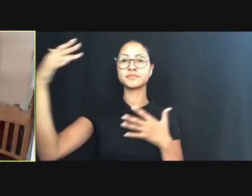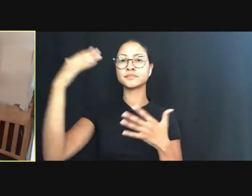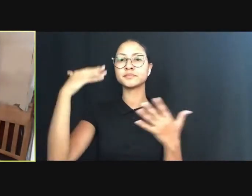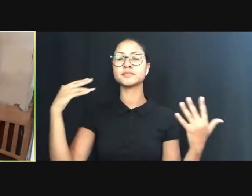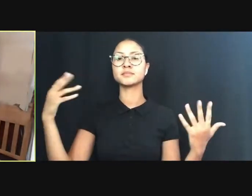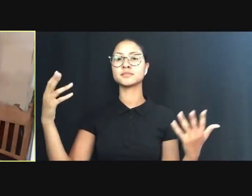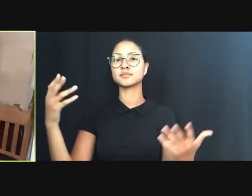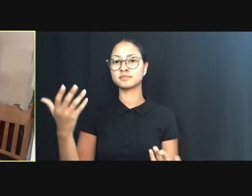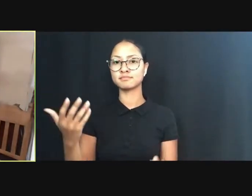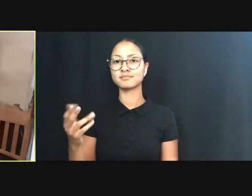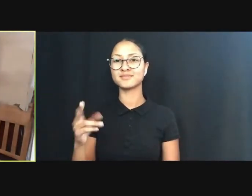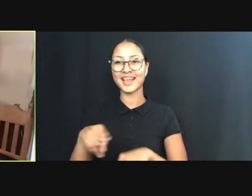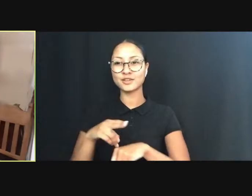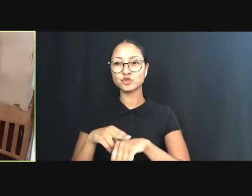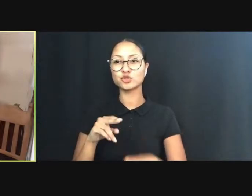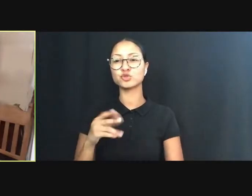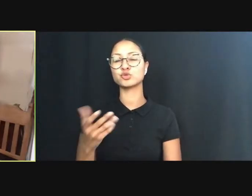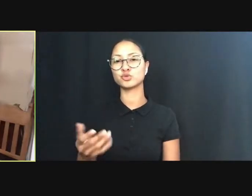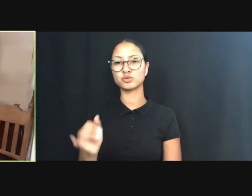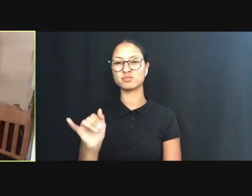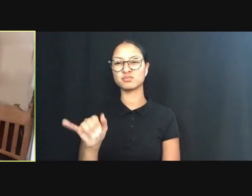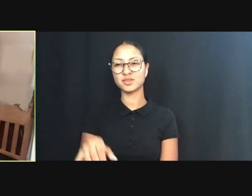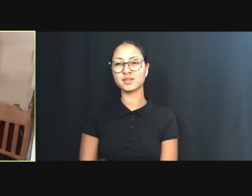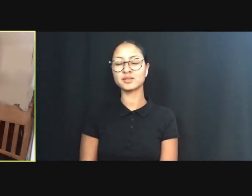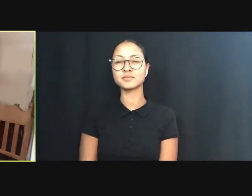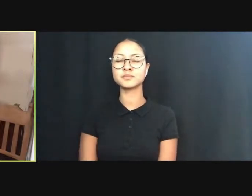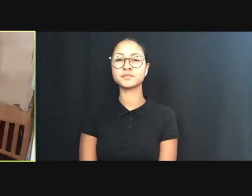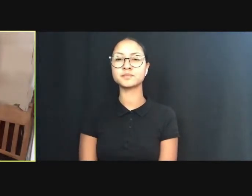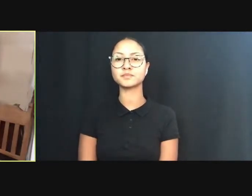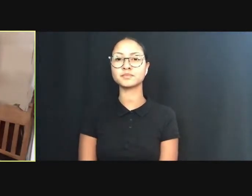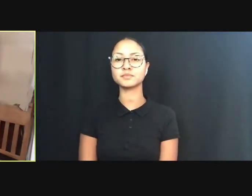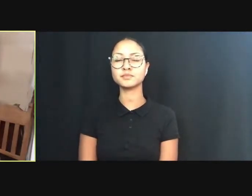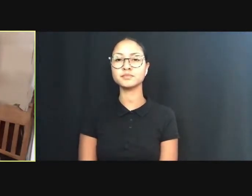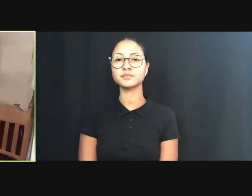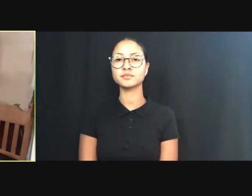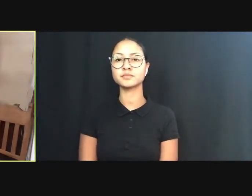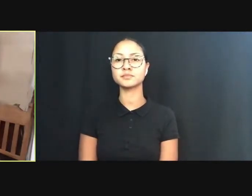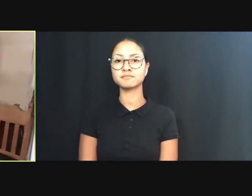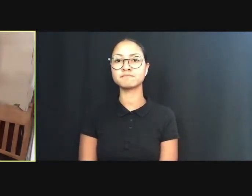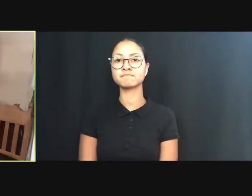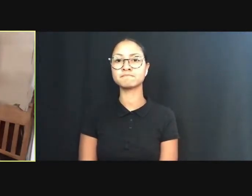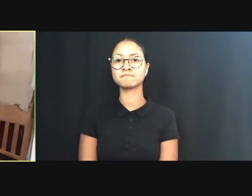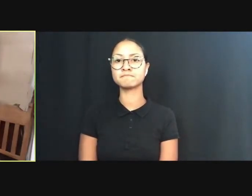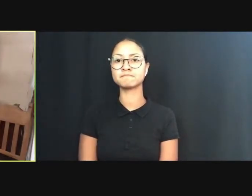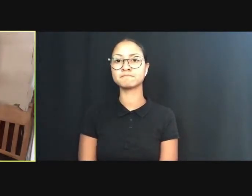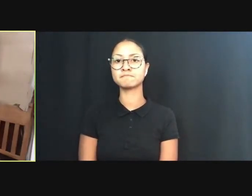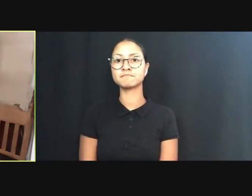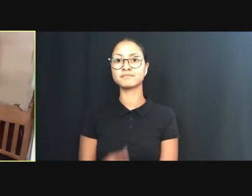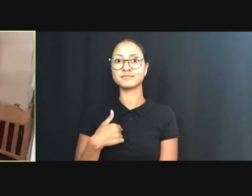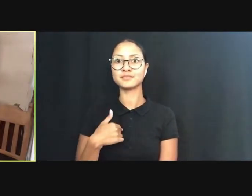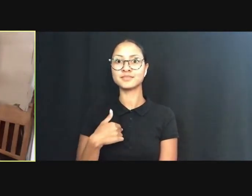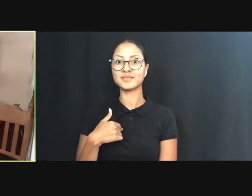nature, allow myself to be a visitor and be visited by,